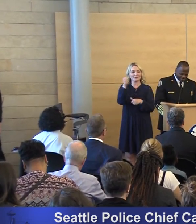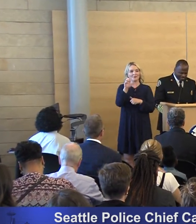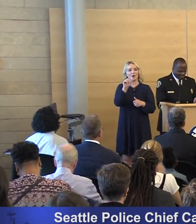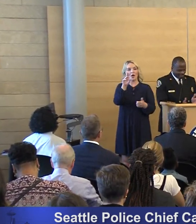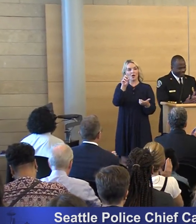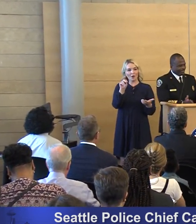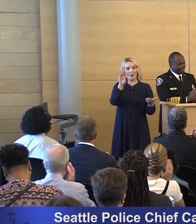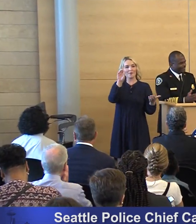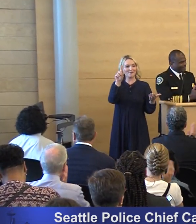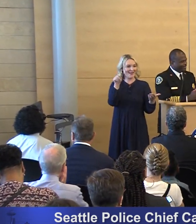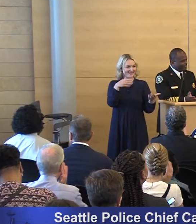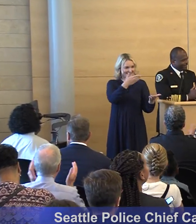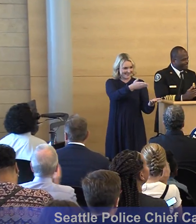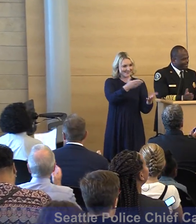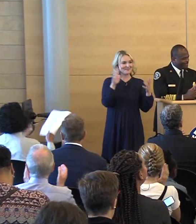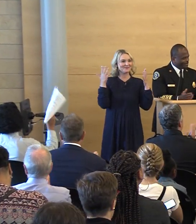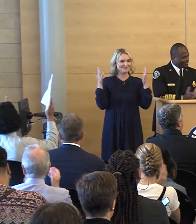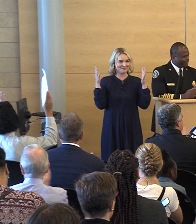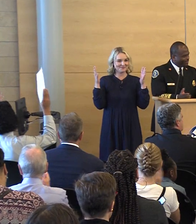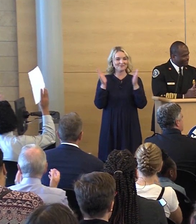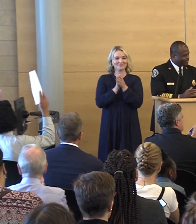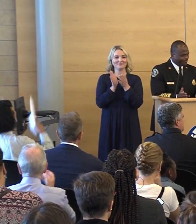Bess.